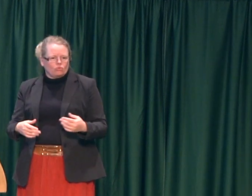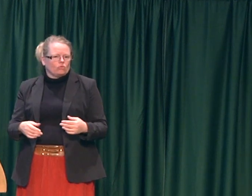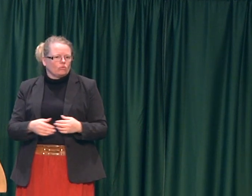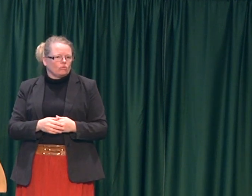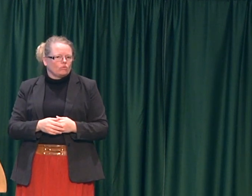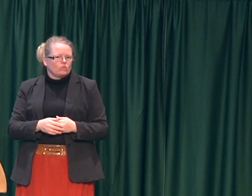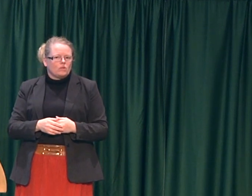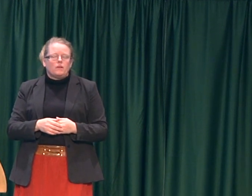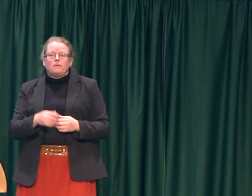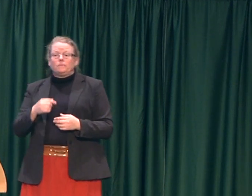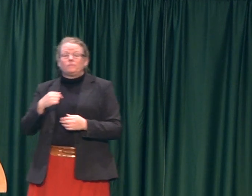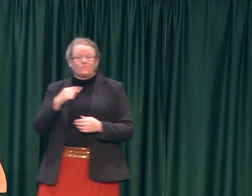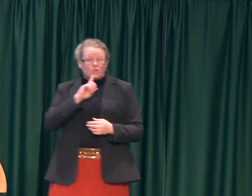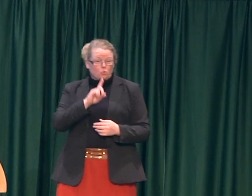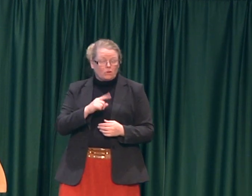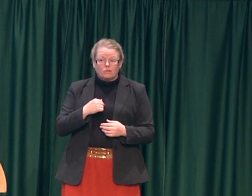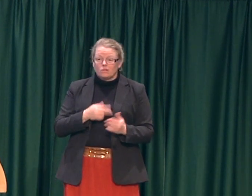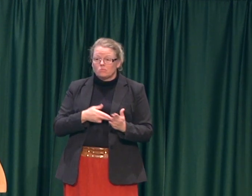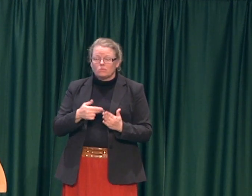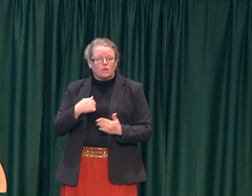more visual communication, visual language.